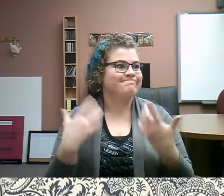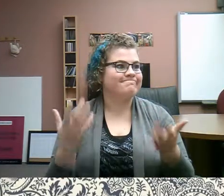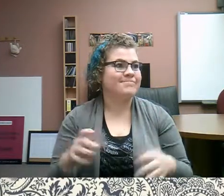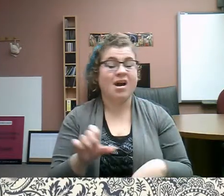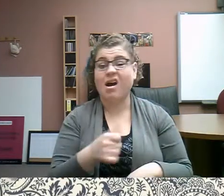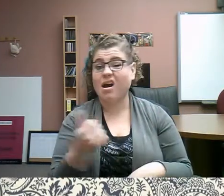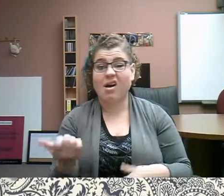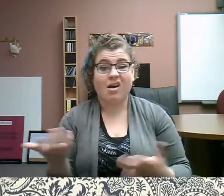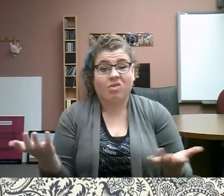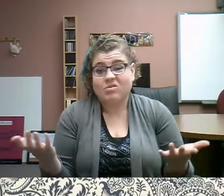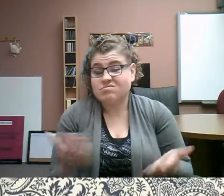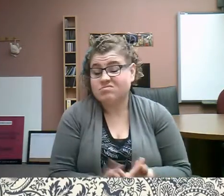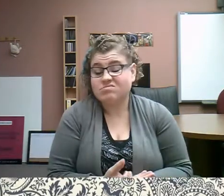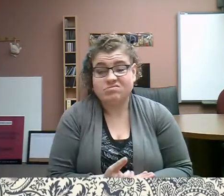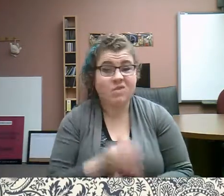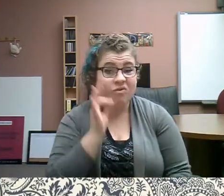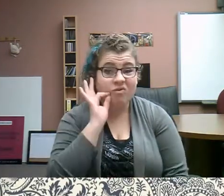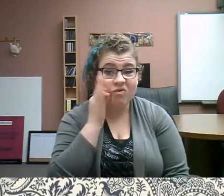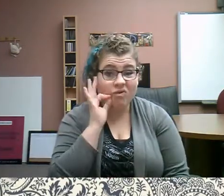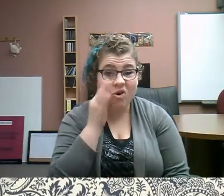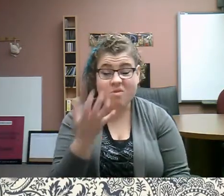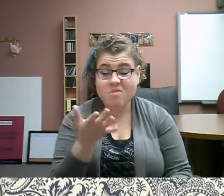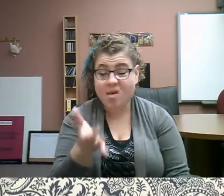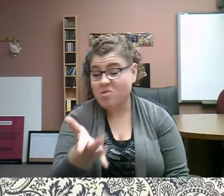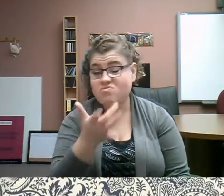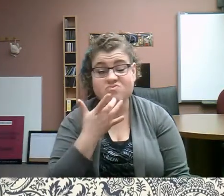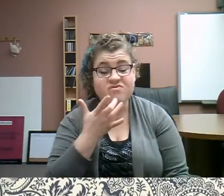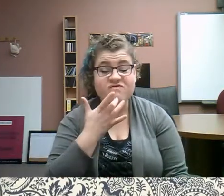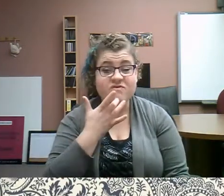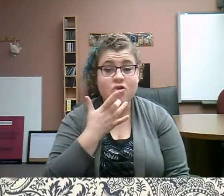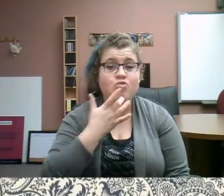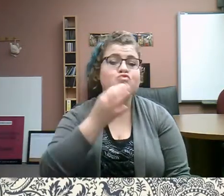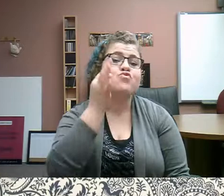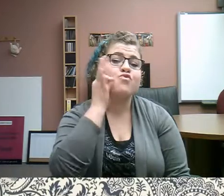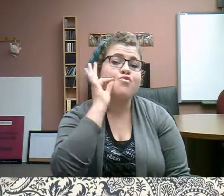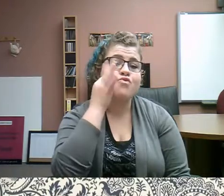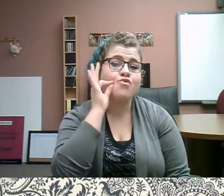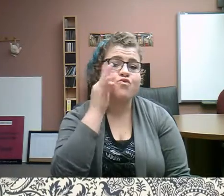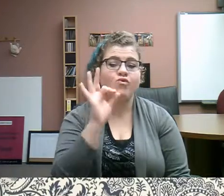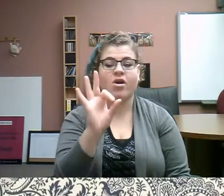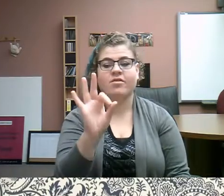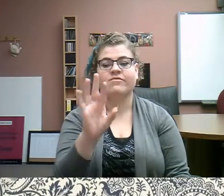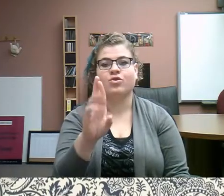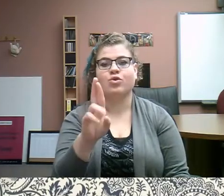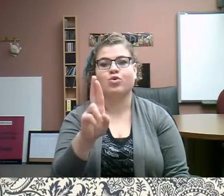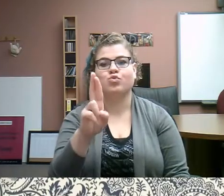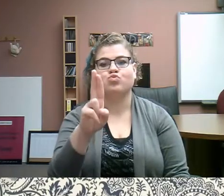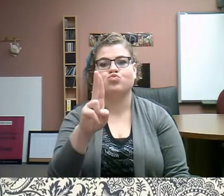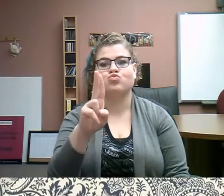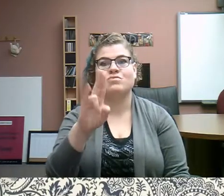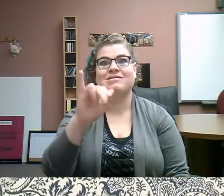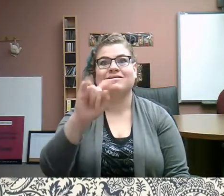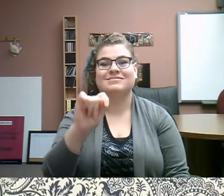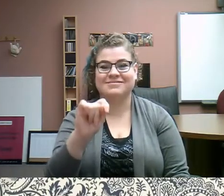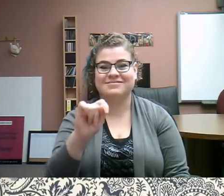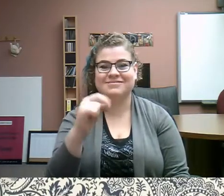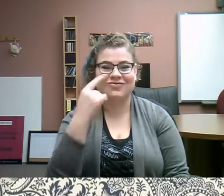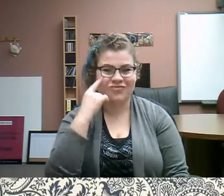Or what other ones? Some fruit, perhaps? Maybe you prefer some fruit